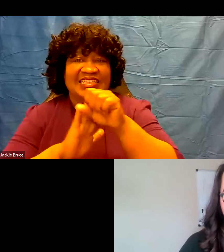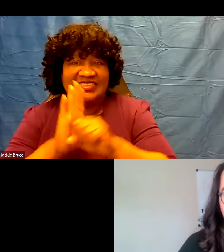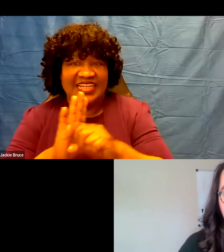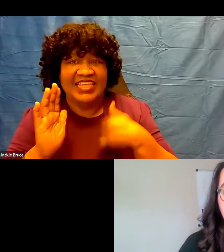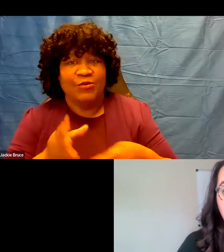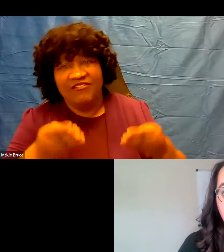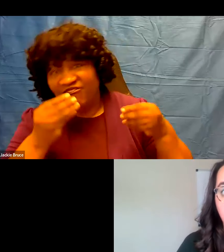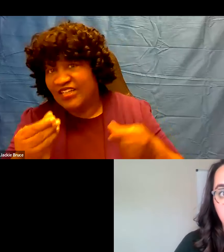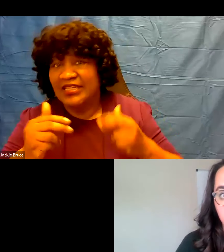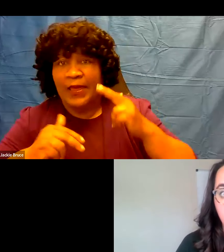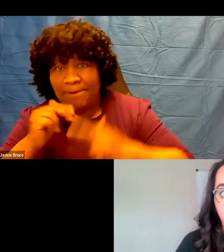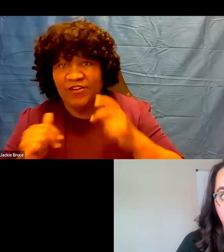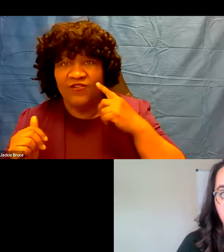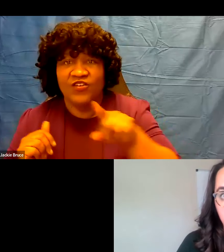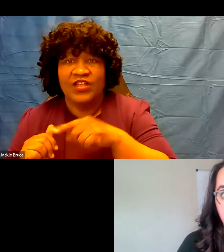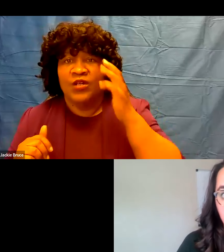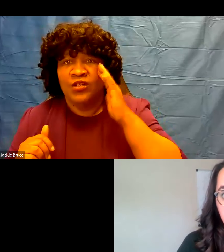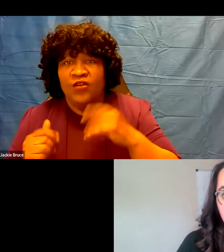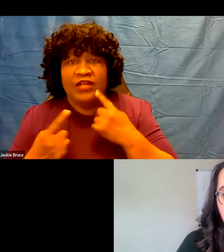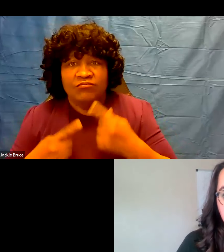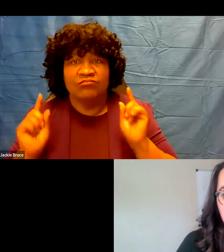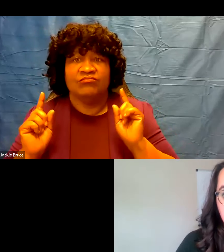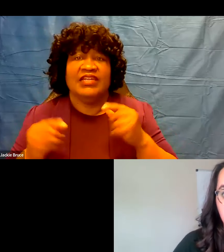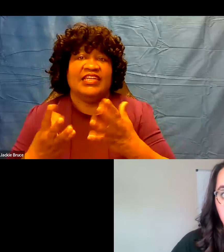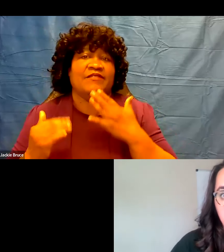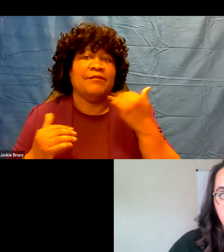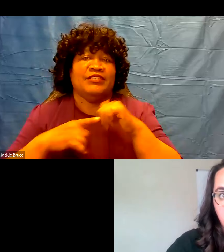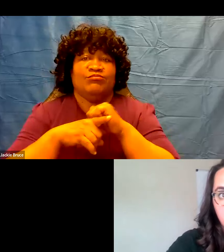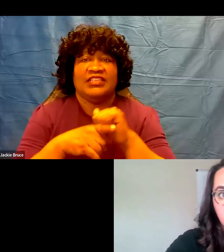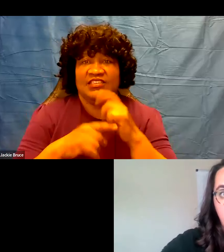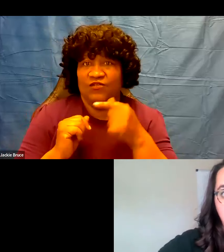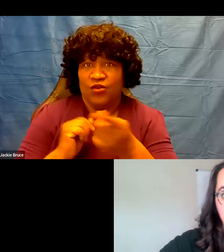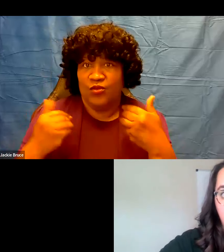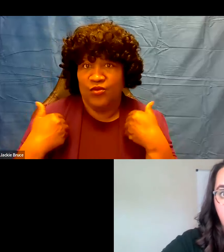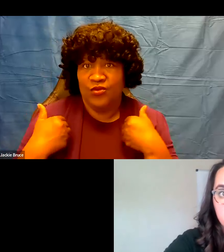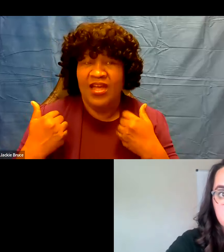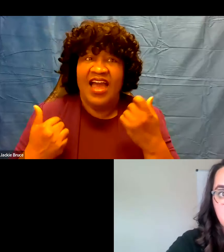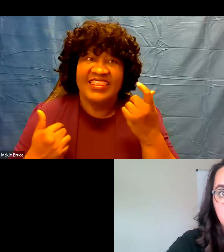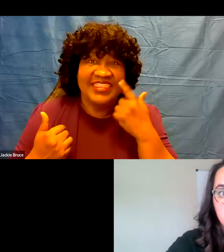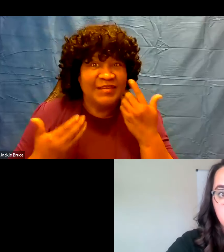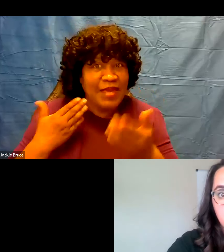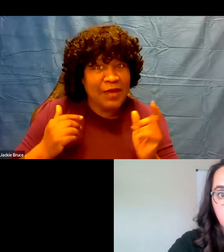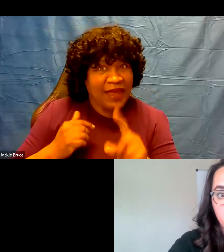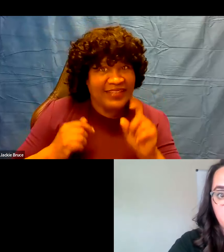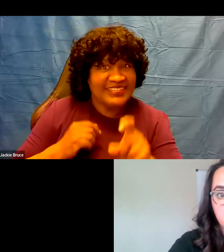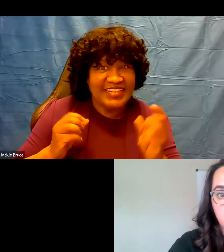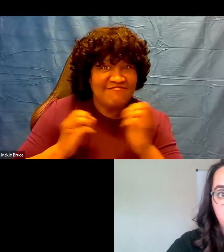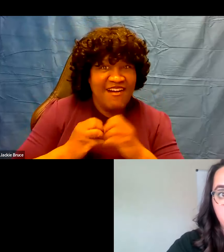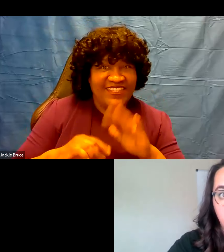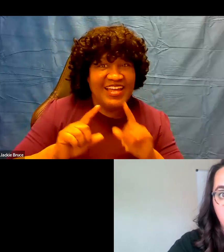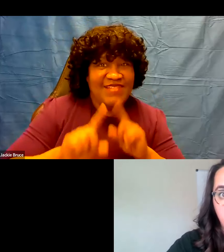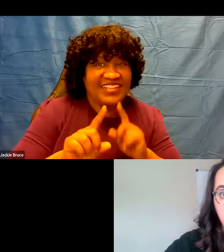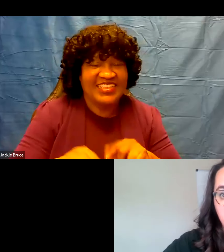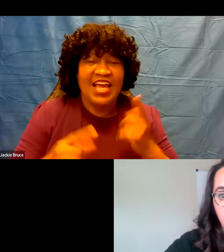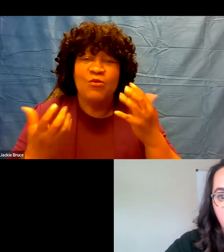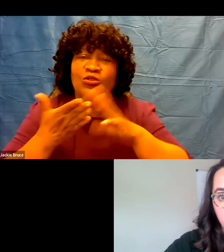and built for them, that we know actually work and provide the best practice. So I think I'm asking more questions than I'm answering, but I would love to learn